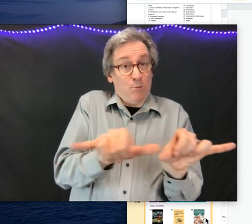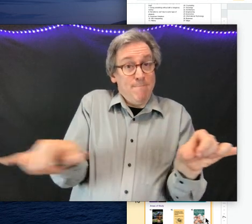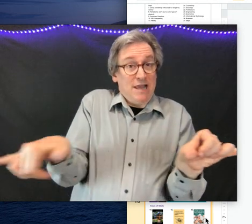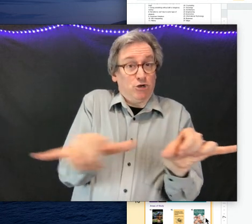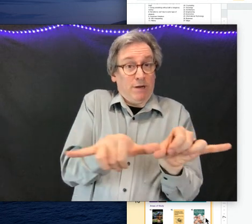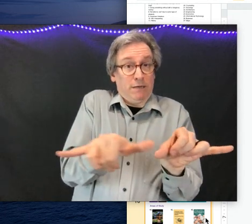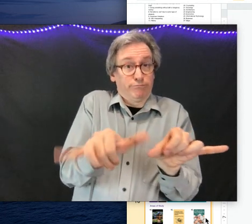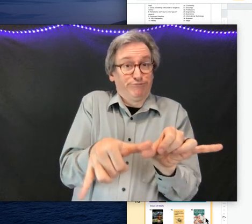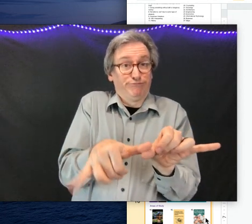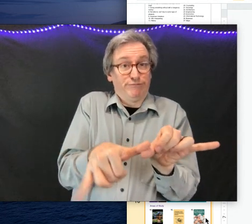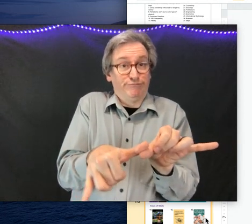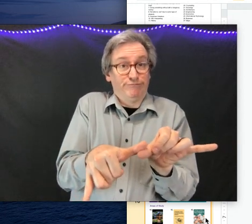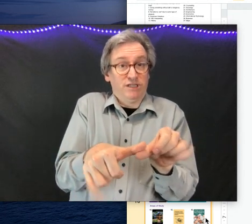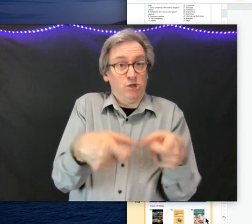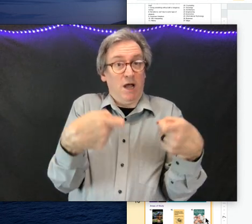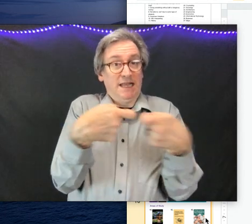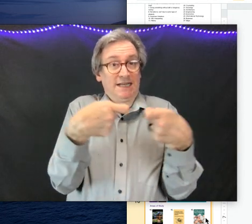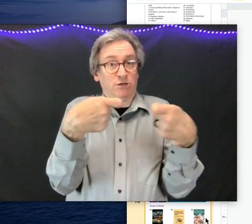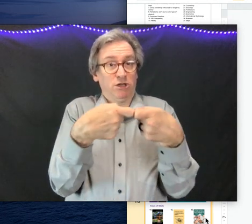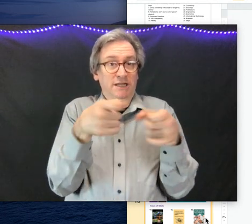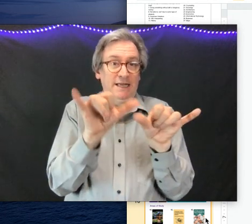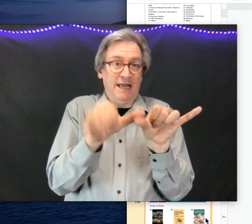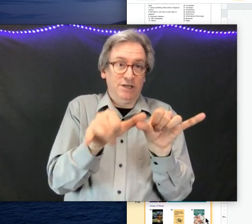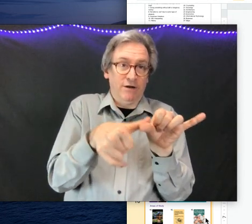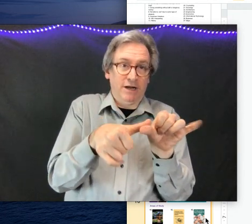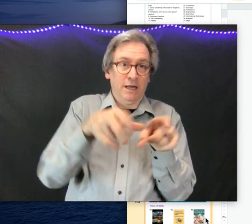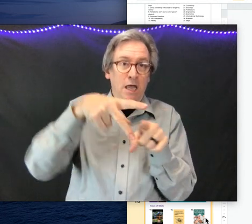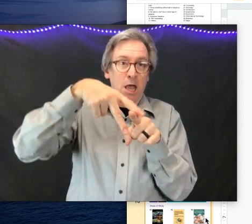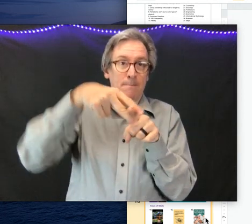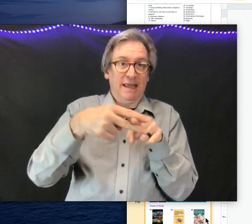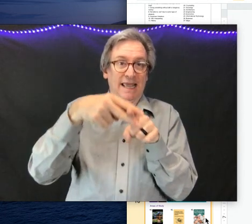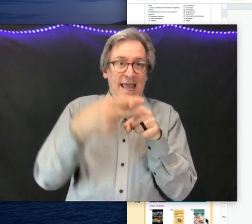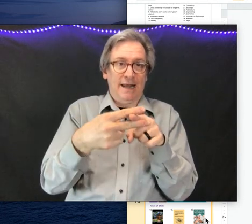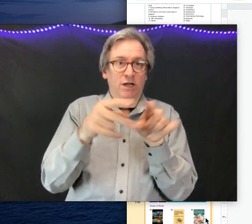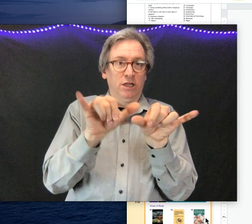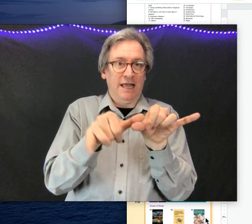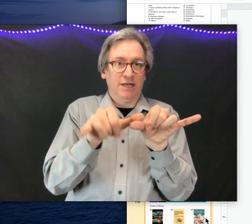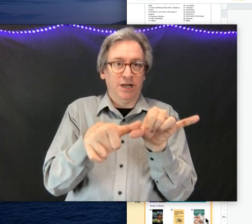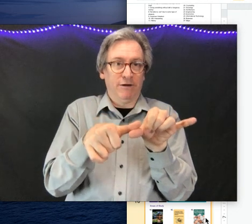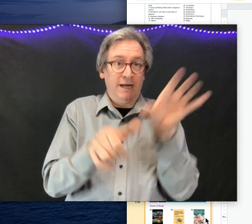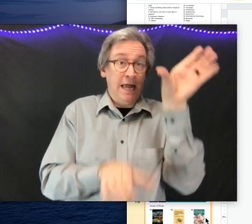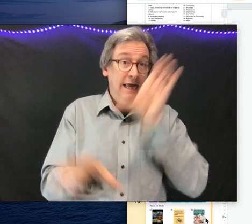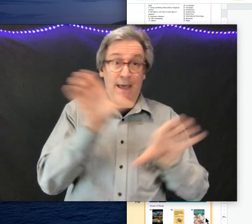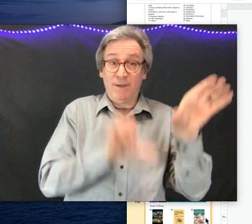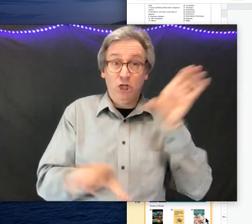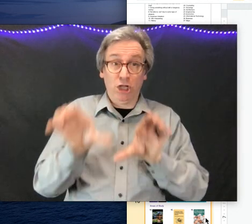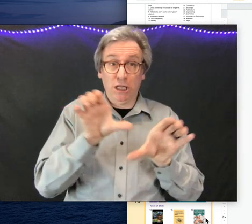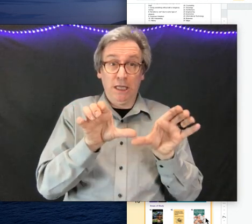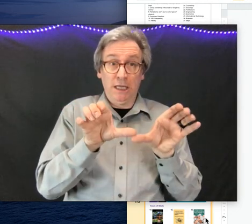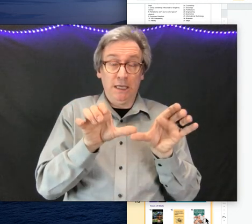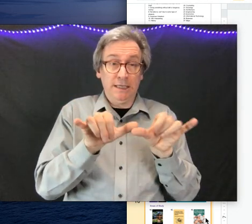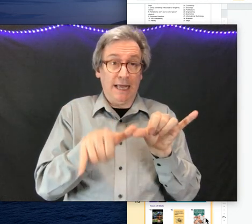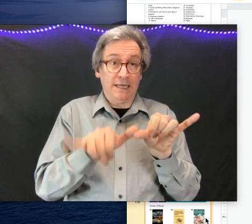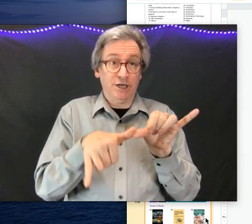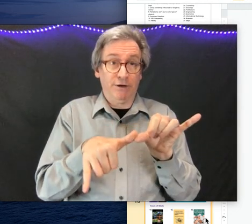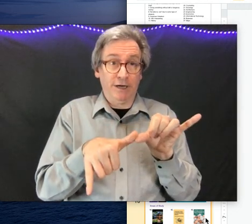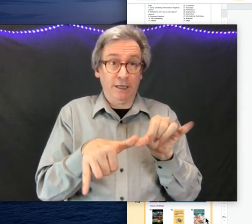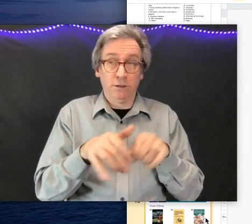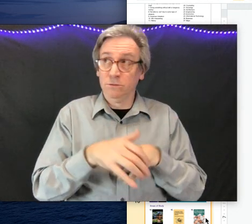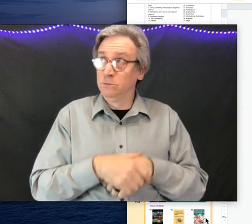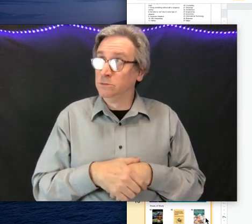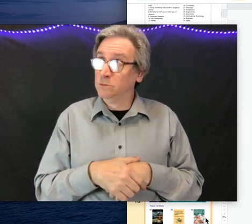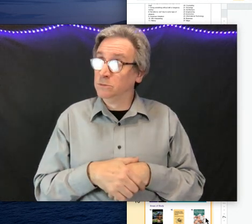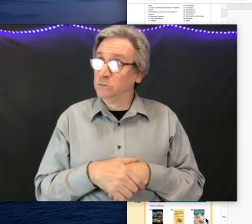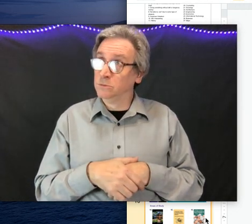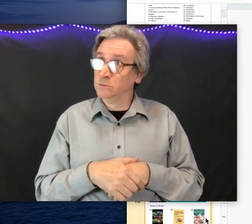Engineering, you're measuring. So electrical engineering, mechanical engineering, chemical